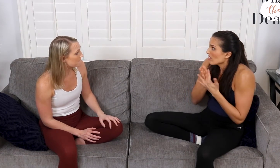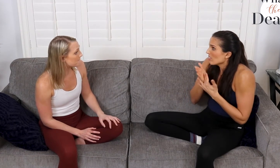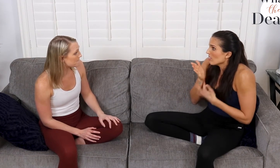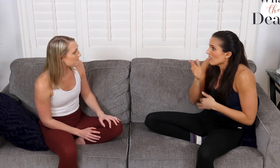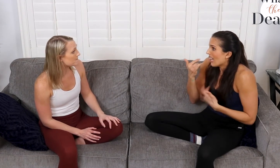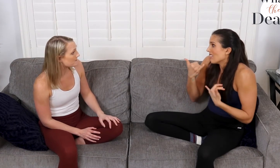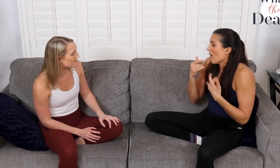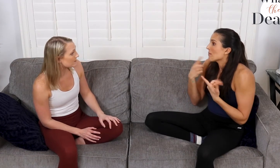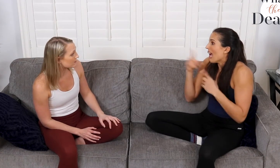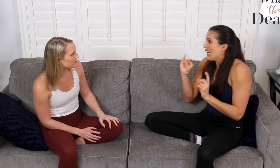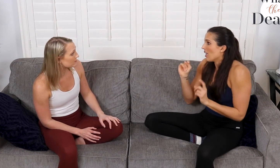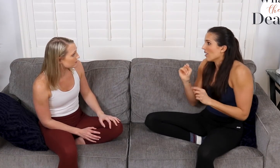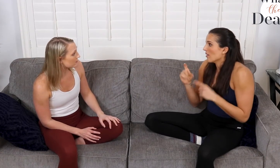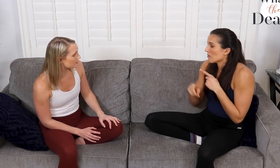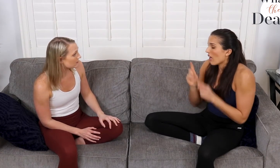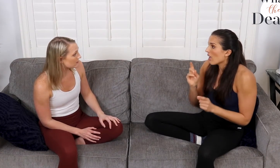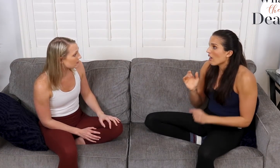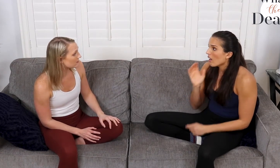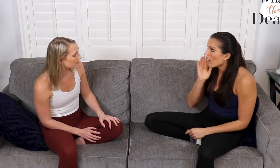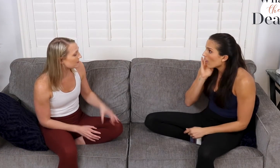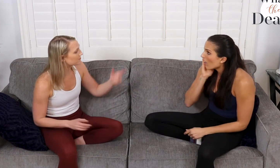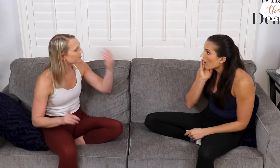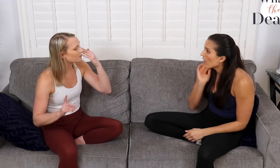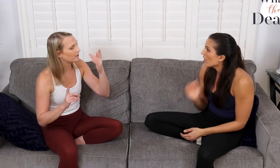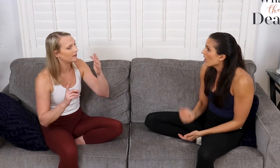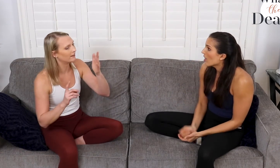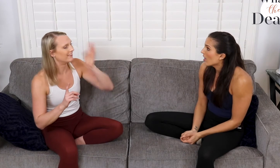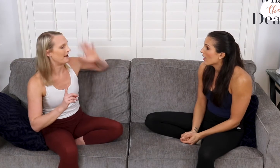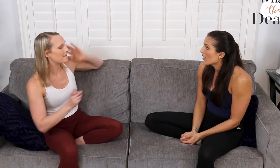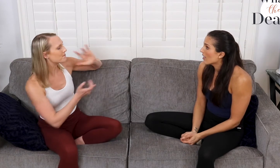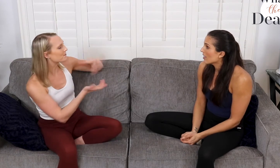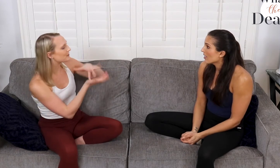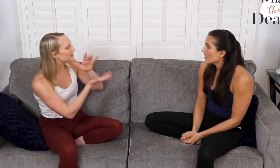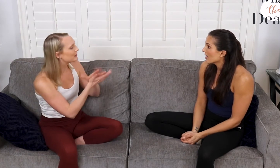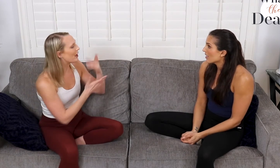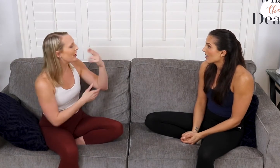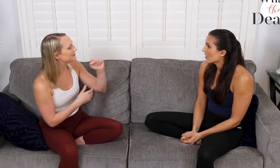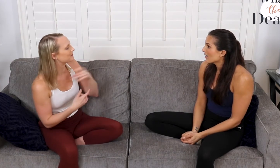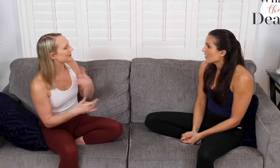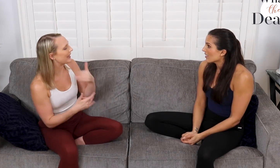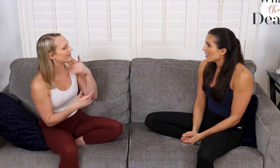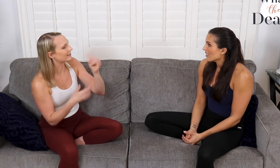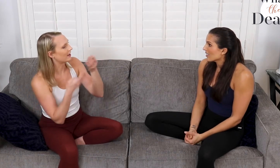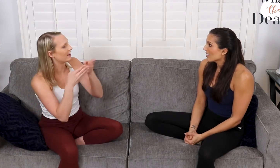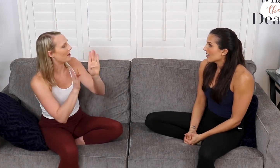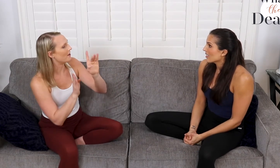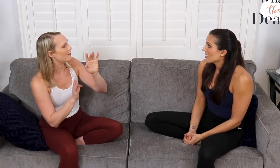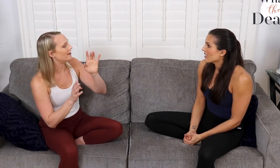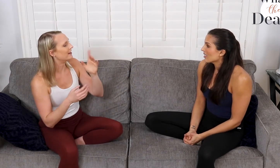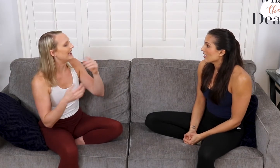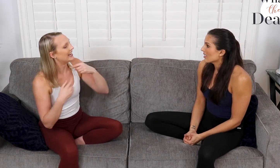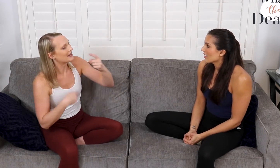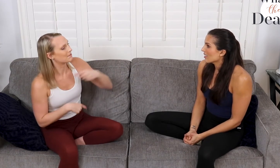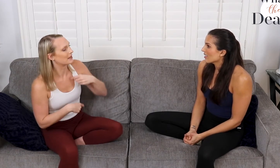was freaking out about it. And for the first time, I decided to sleep in with my hearing aid on because, oh, and I also brought my vibration alarm clock.